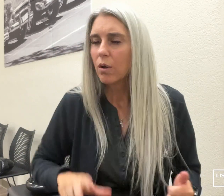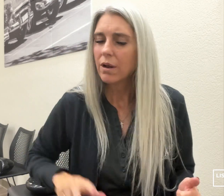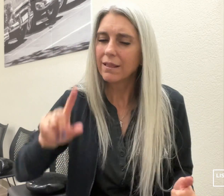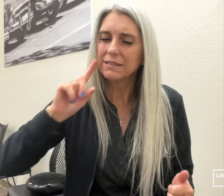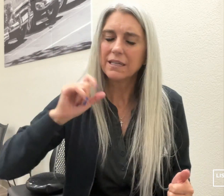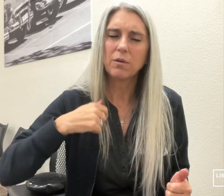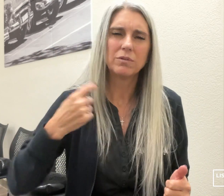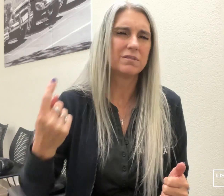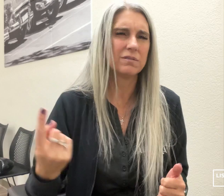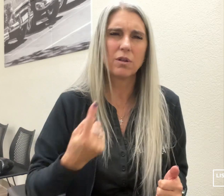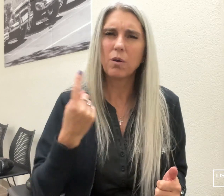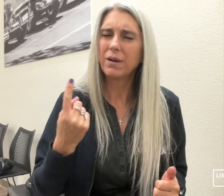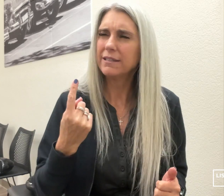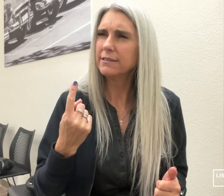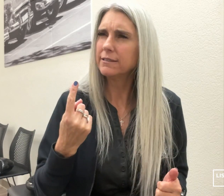and I always was puzzled when